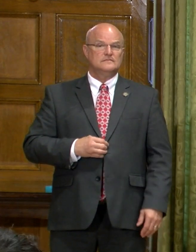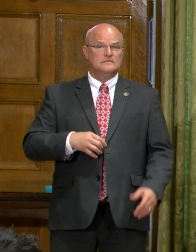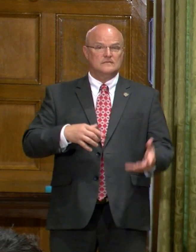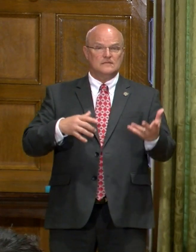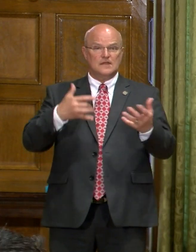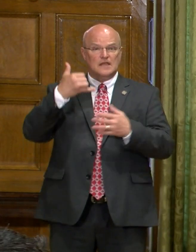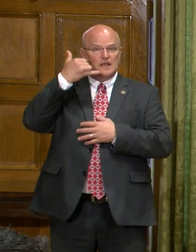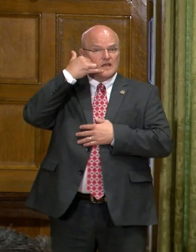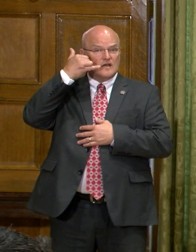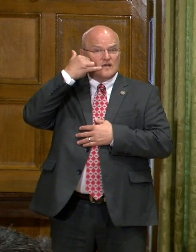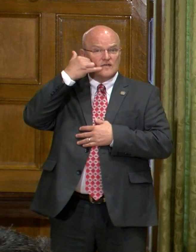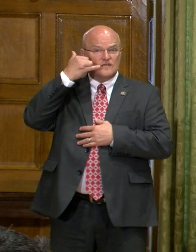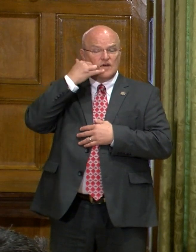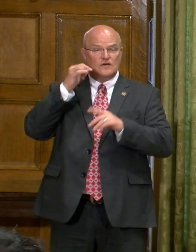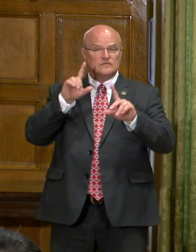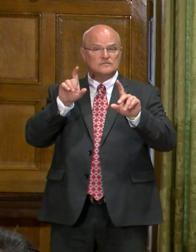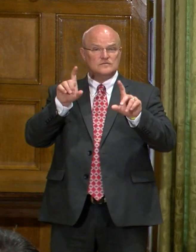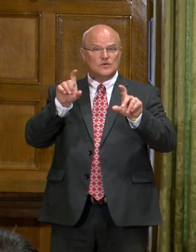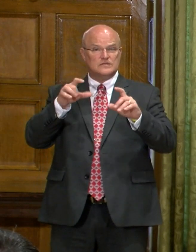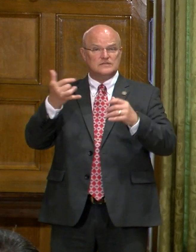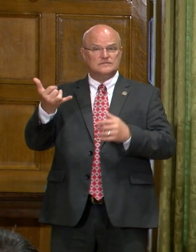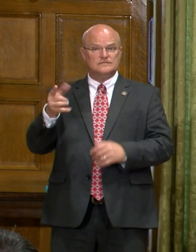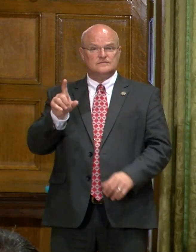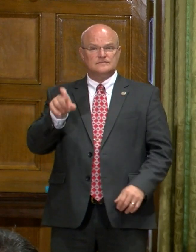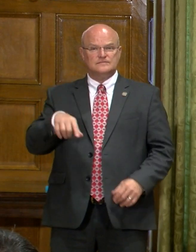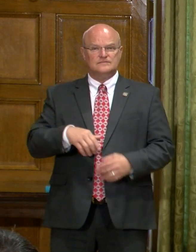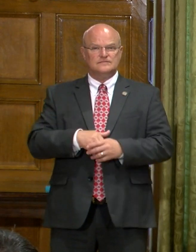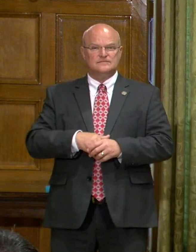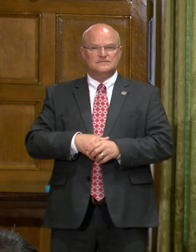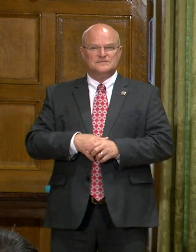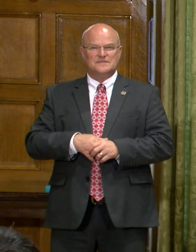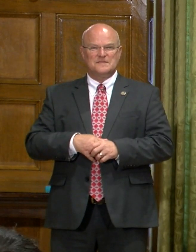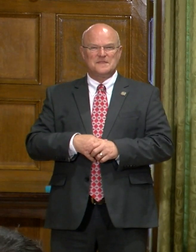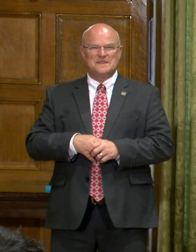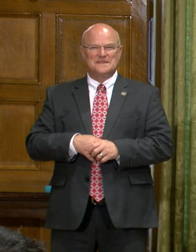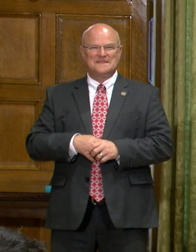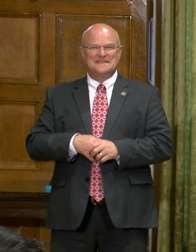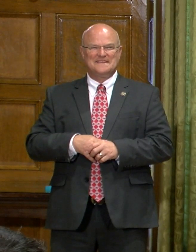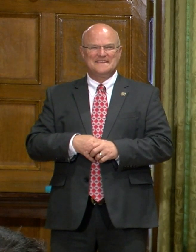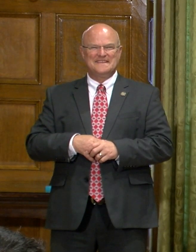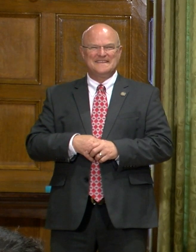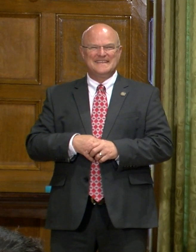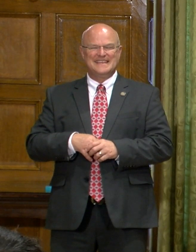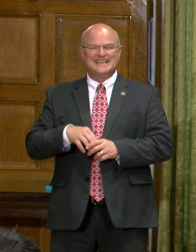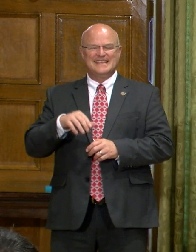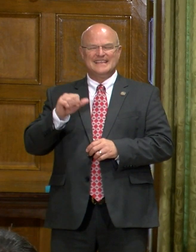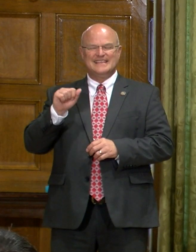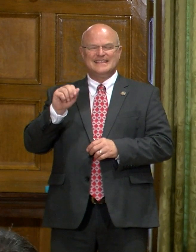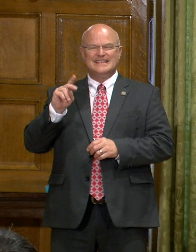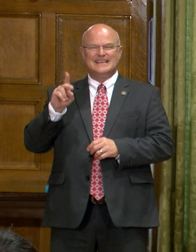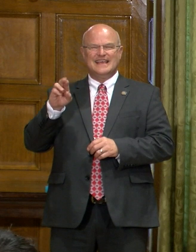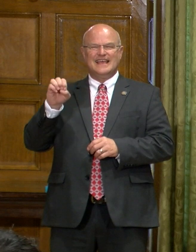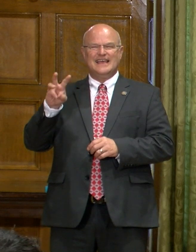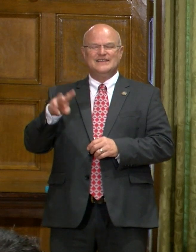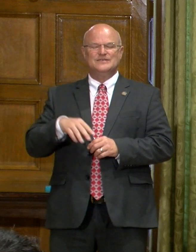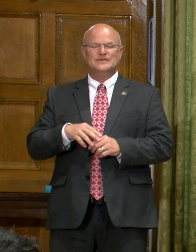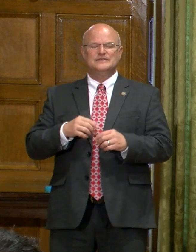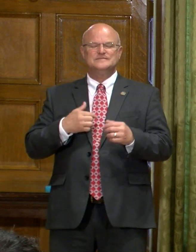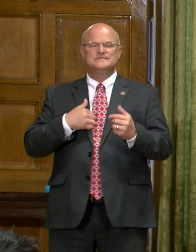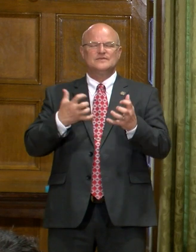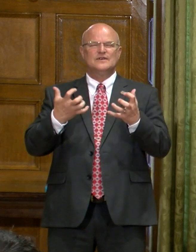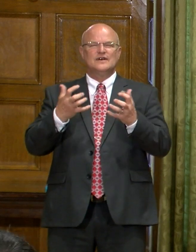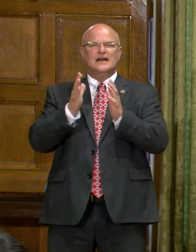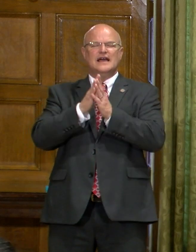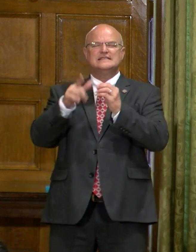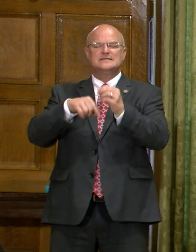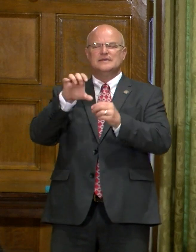Is there anyone remotely today? Yeah, Governor, this is Andrew with AP. Wanted to ask